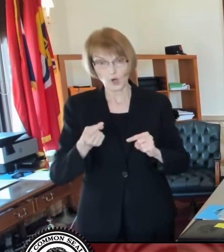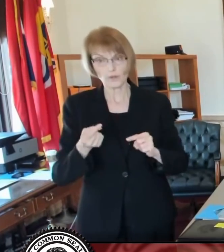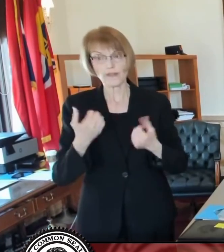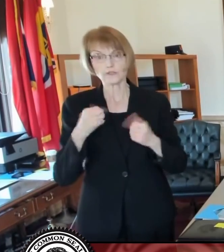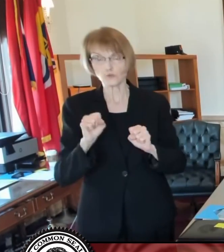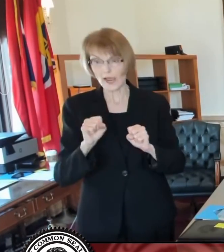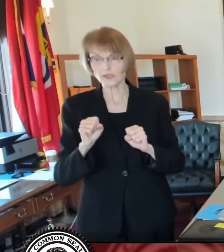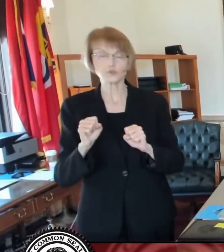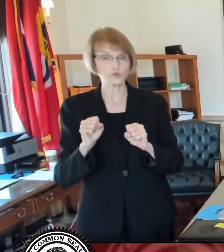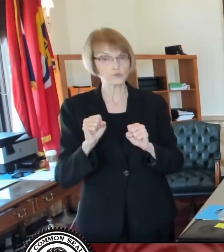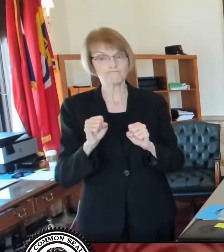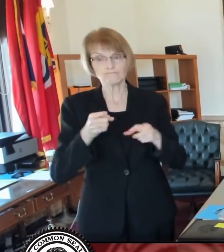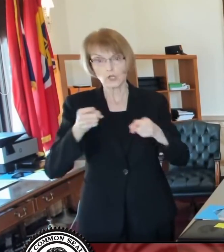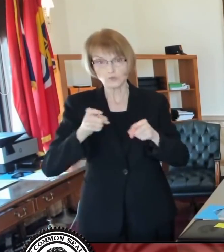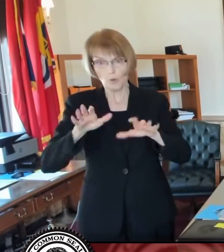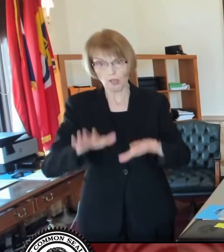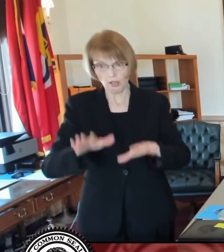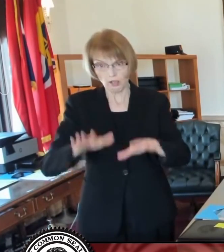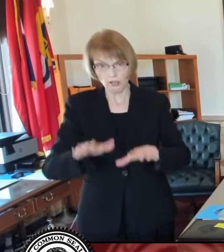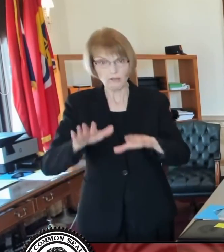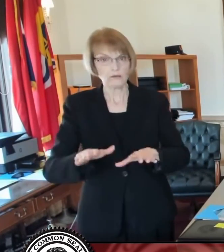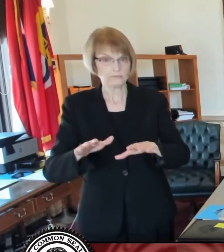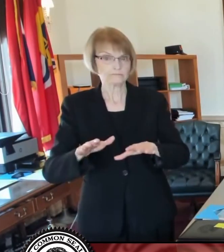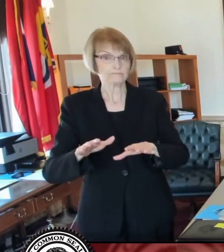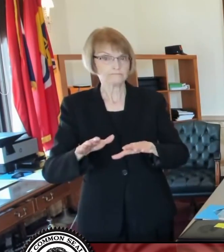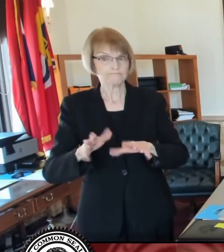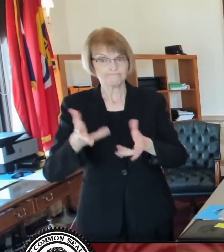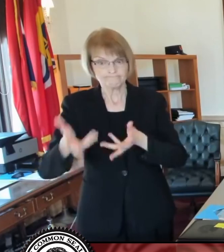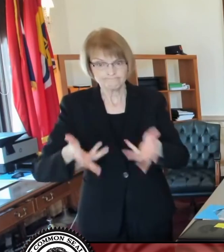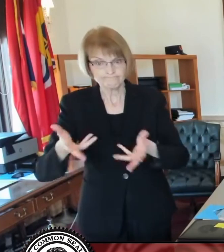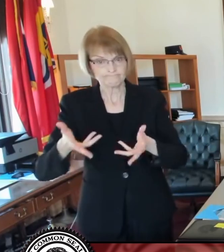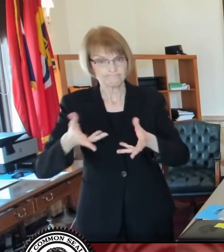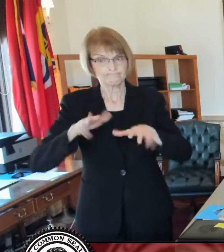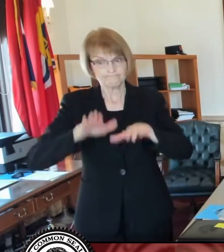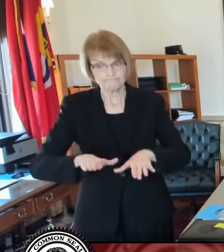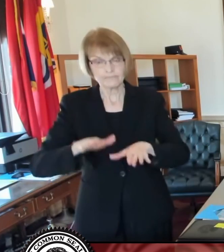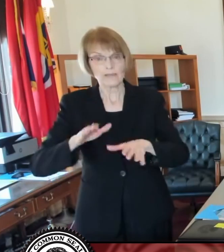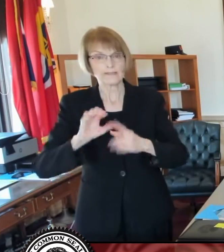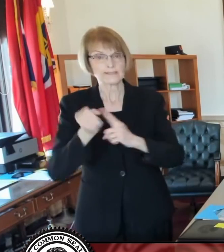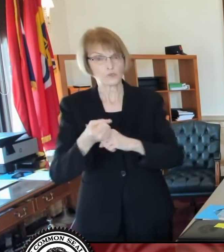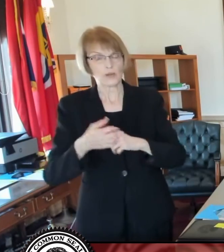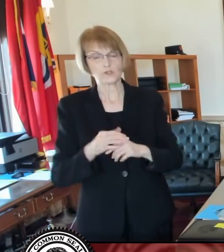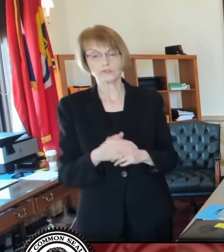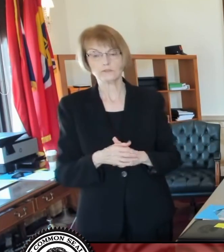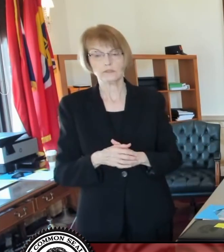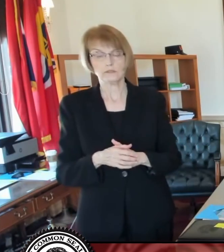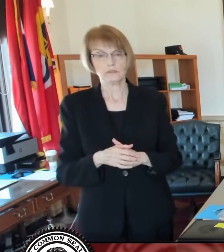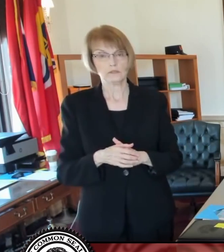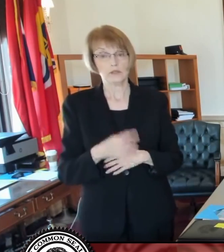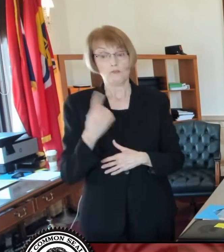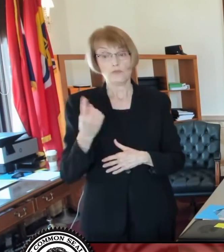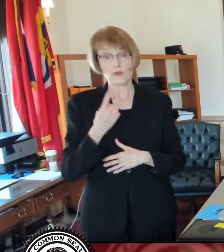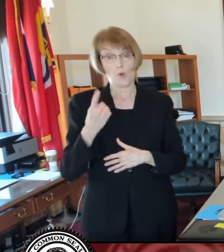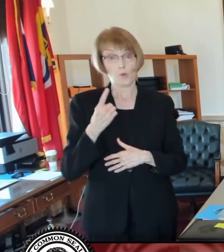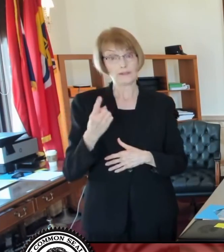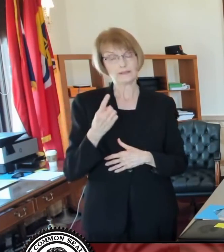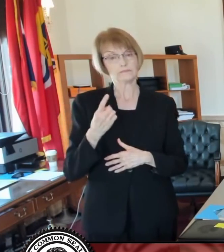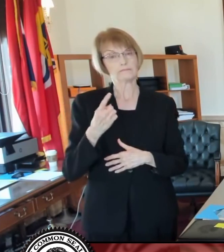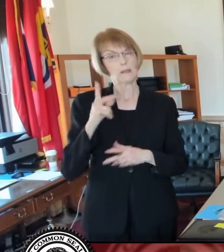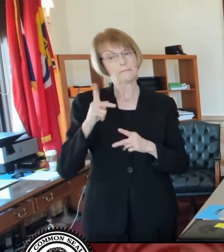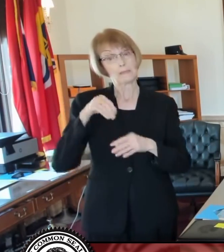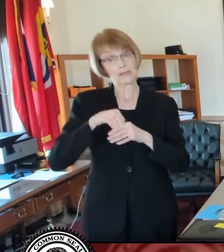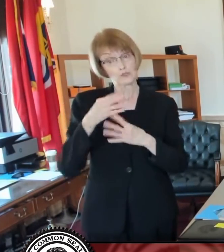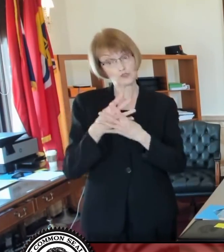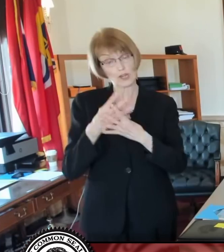detain and get control of the situation. The only detainees that were hurt were 2 or 3